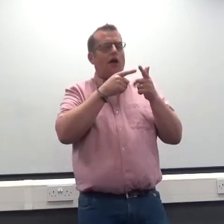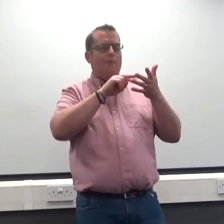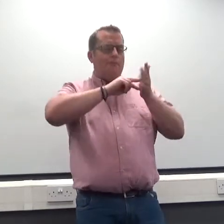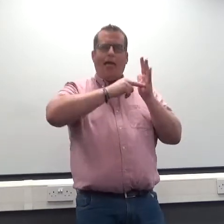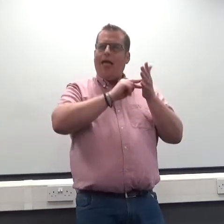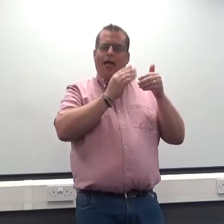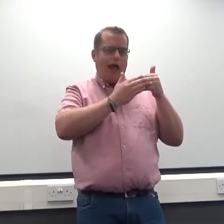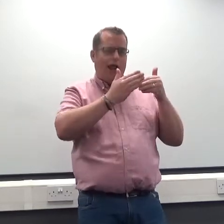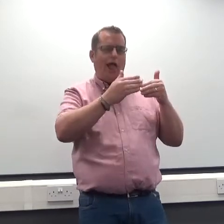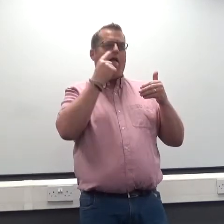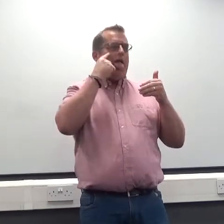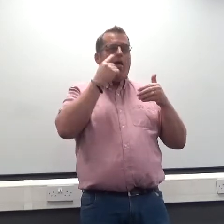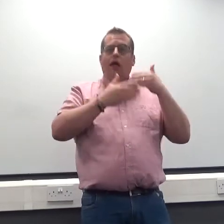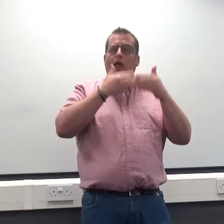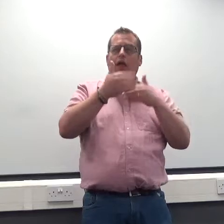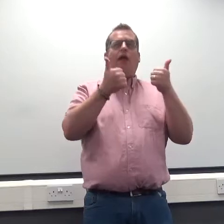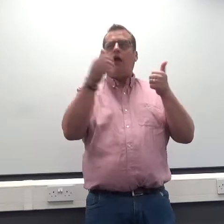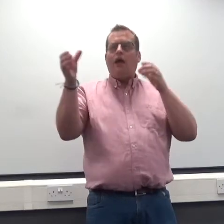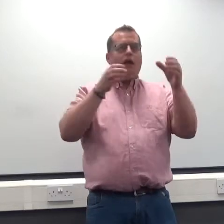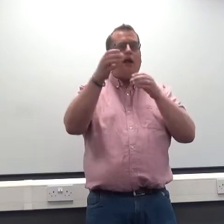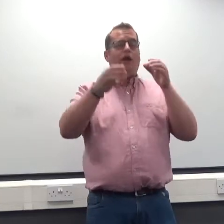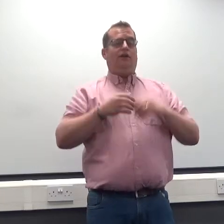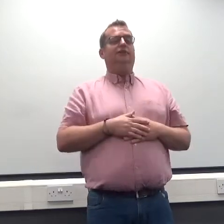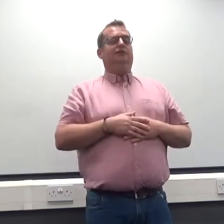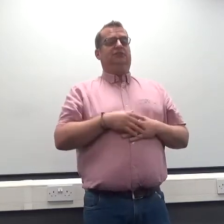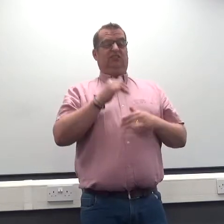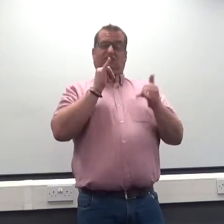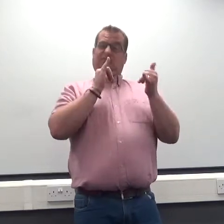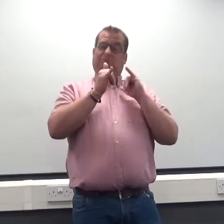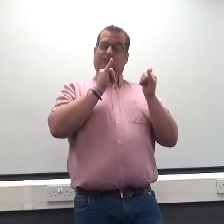so that I had that support. But it took some planning to arrange that.